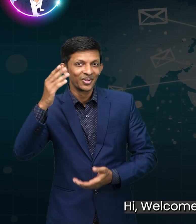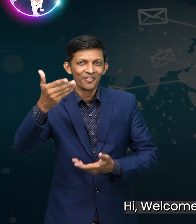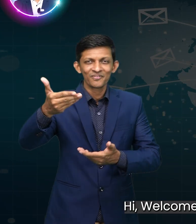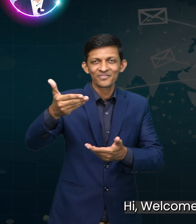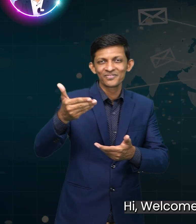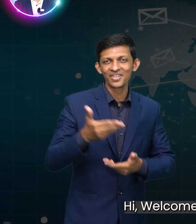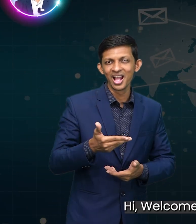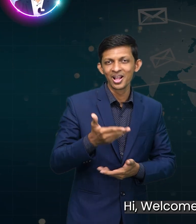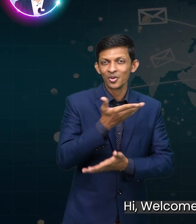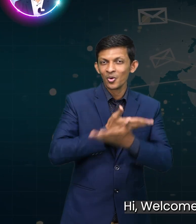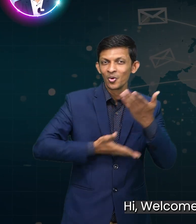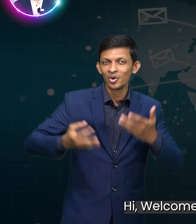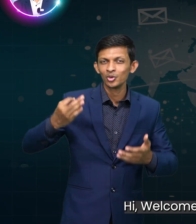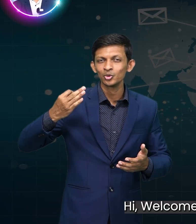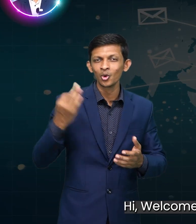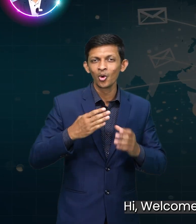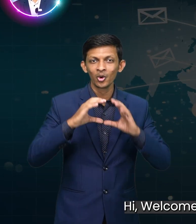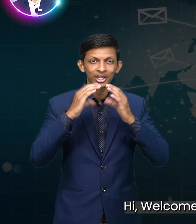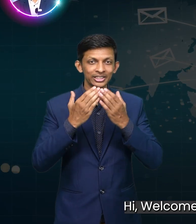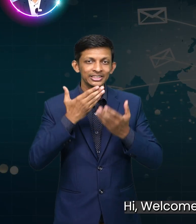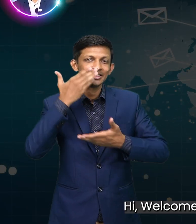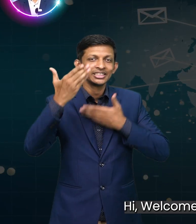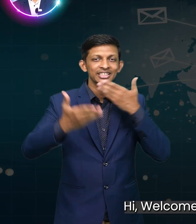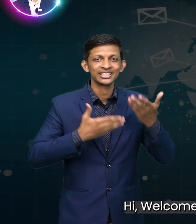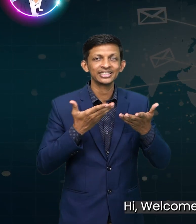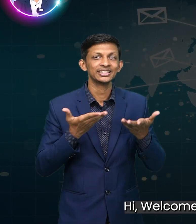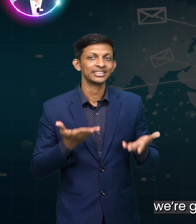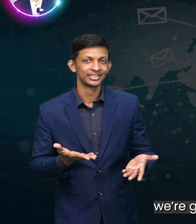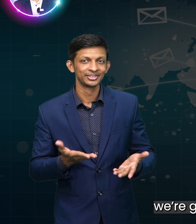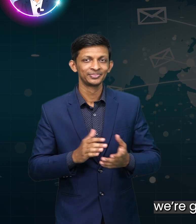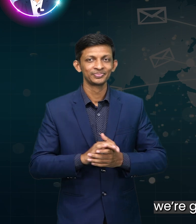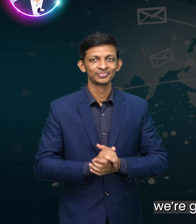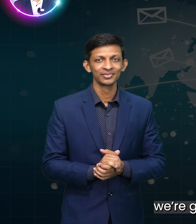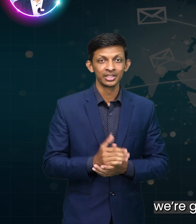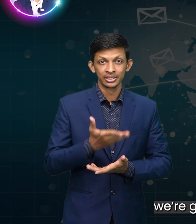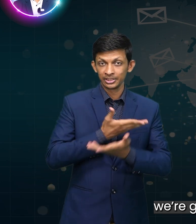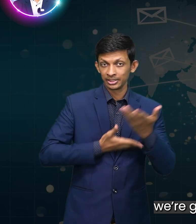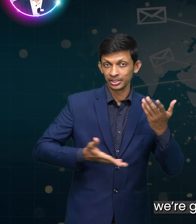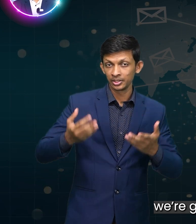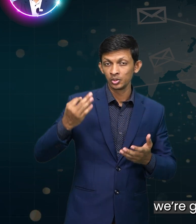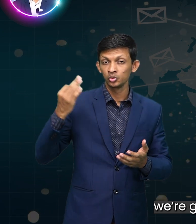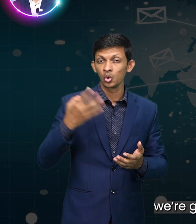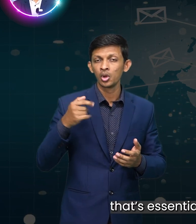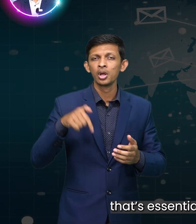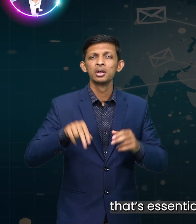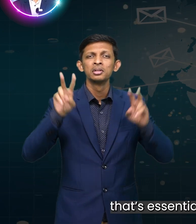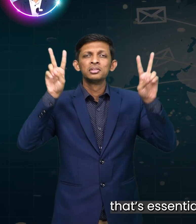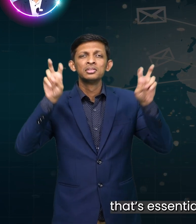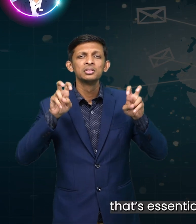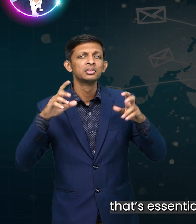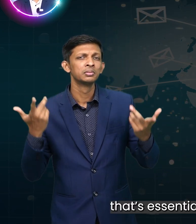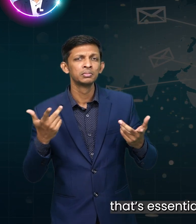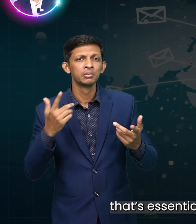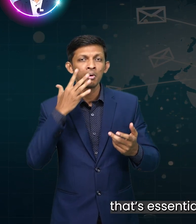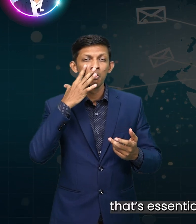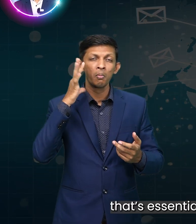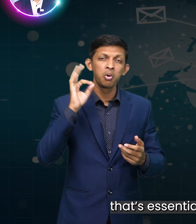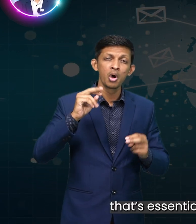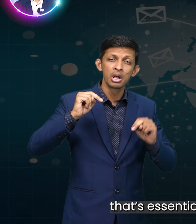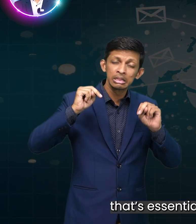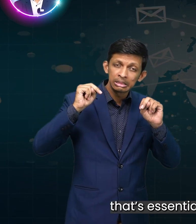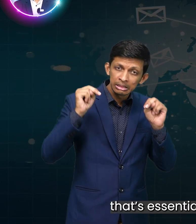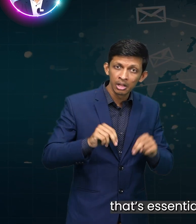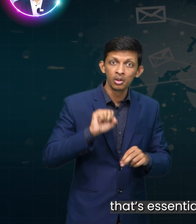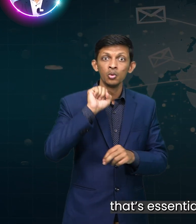Hi, welcome to the new session today. We are going into a new topic that's essential for your